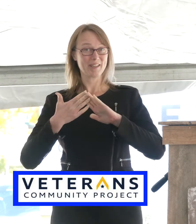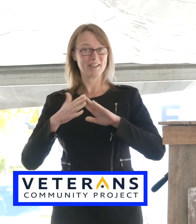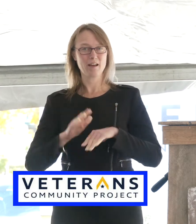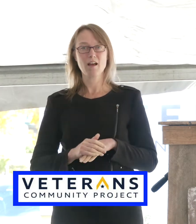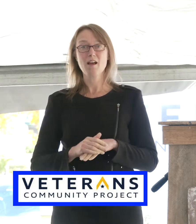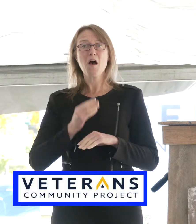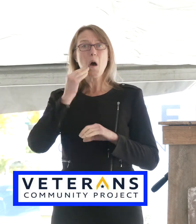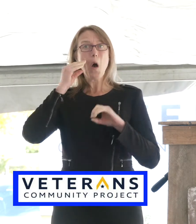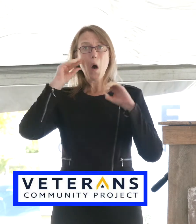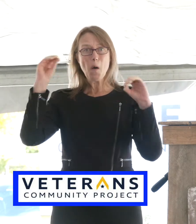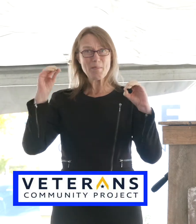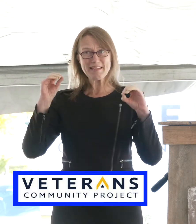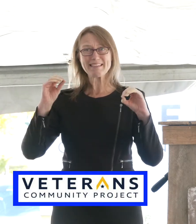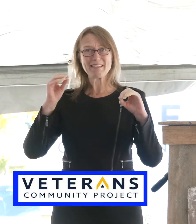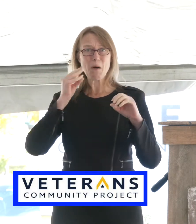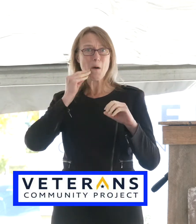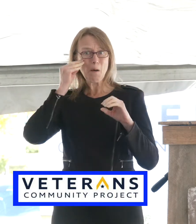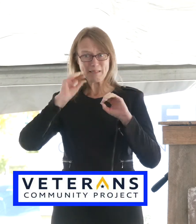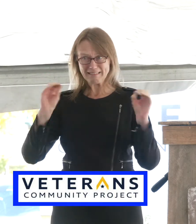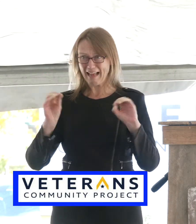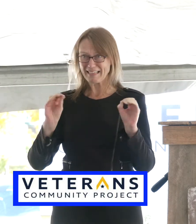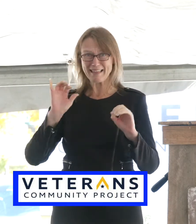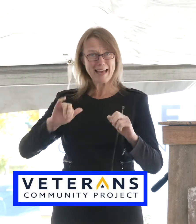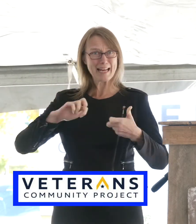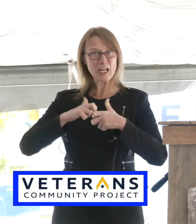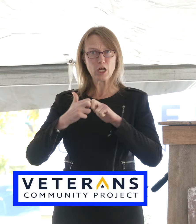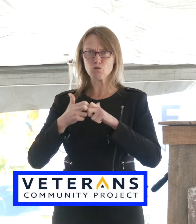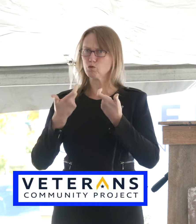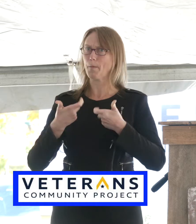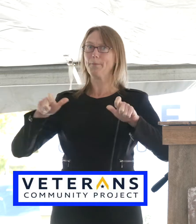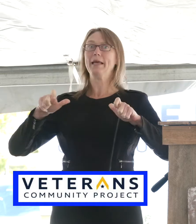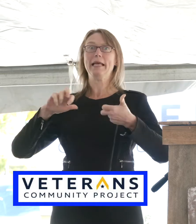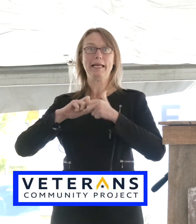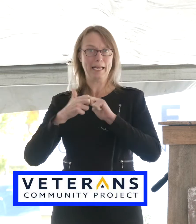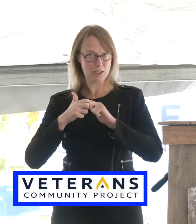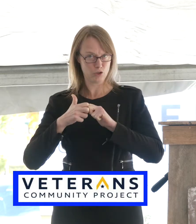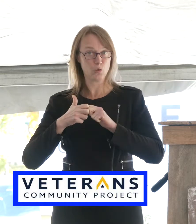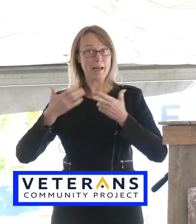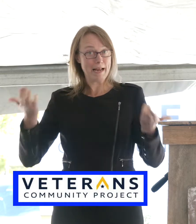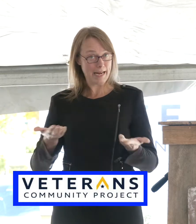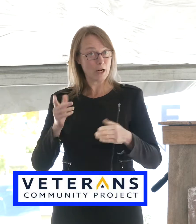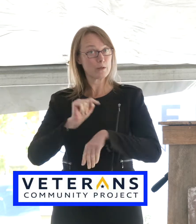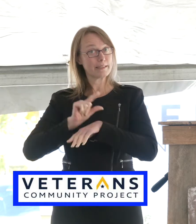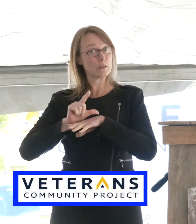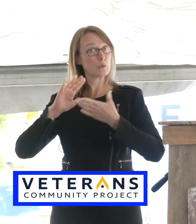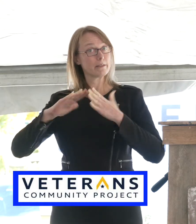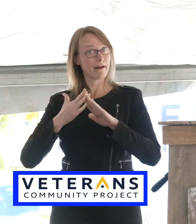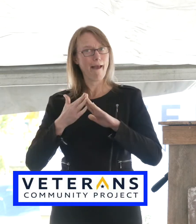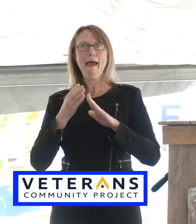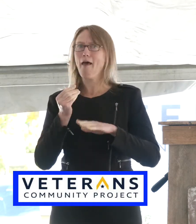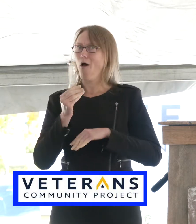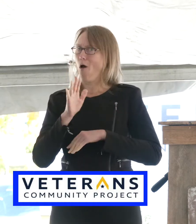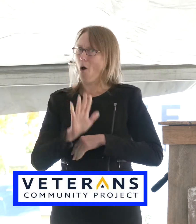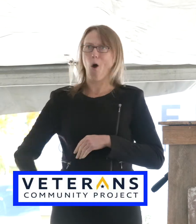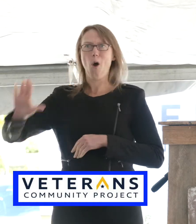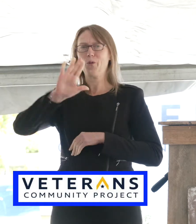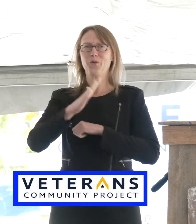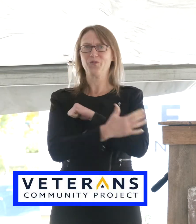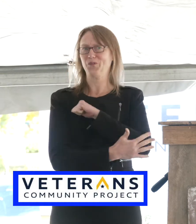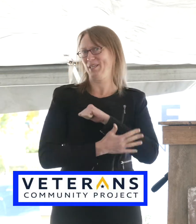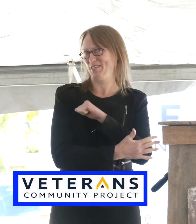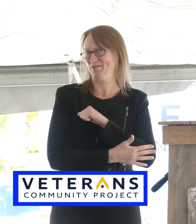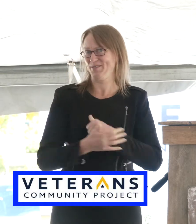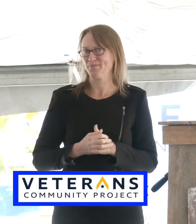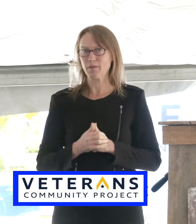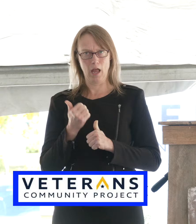greatest issues we face in our city and in our country. Everyone deserves a warm place